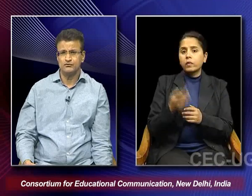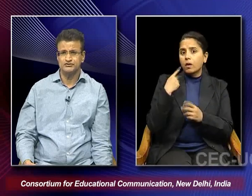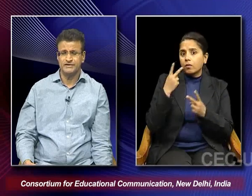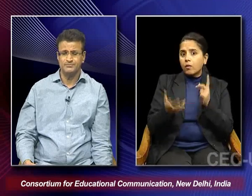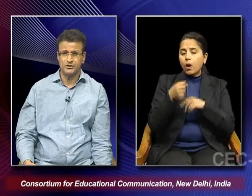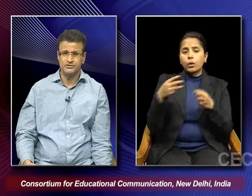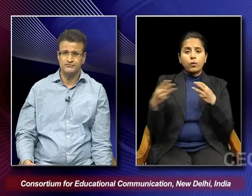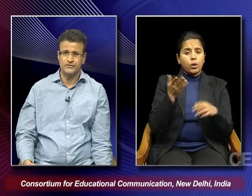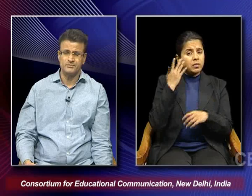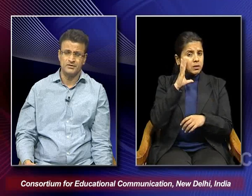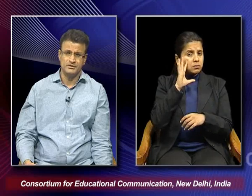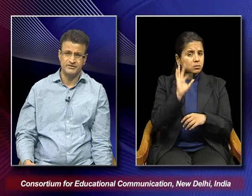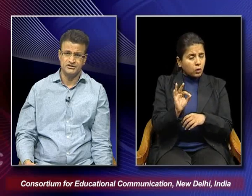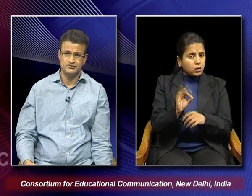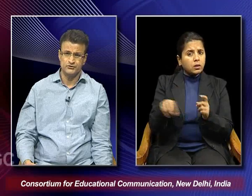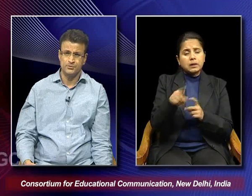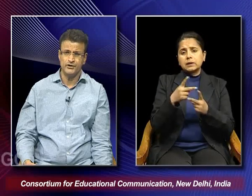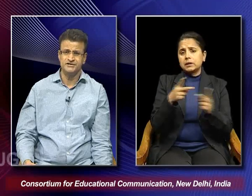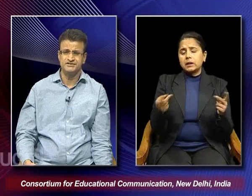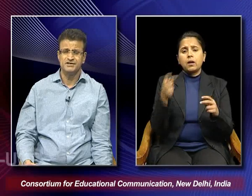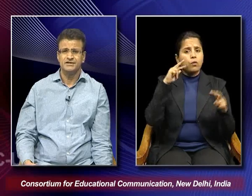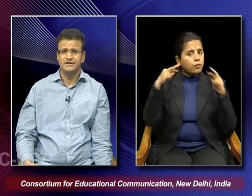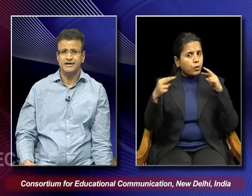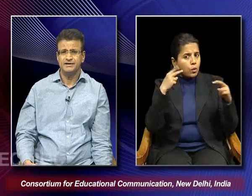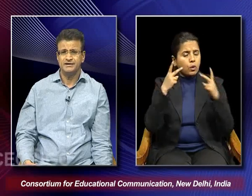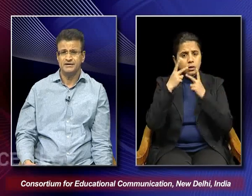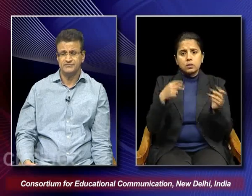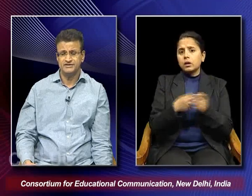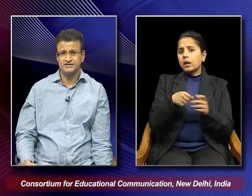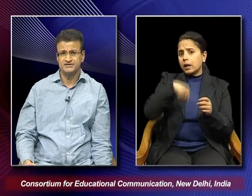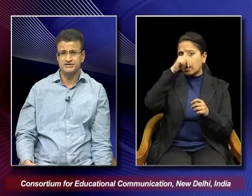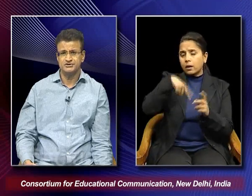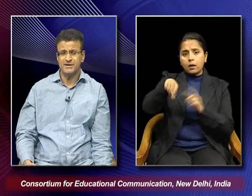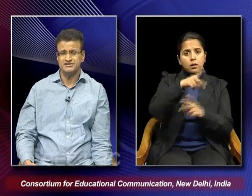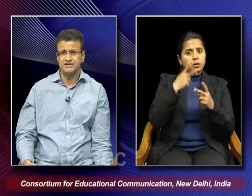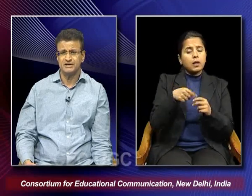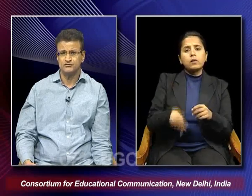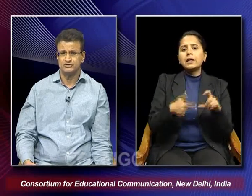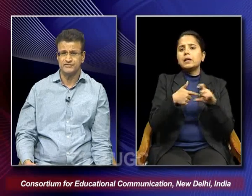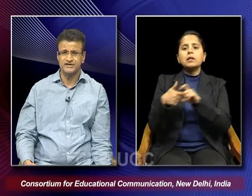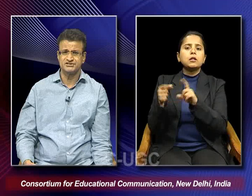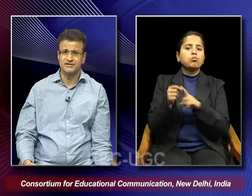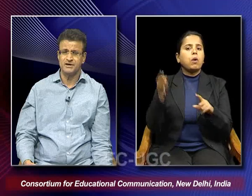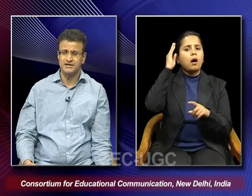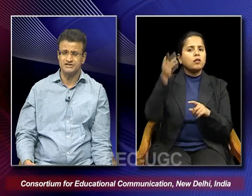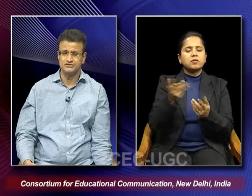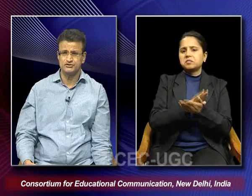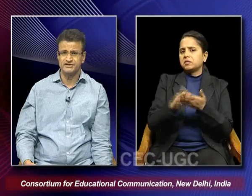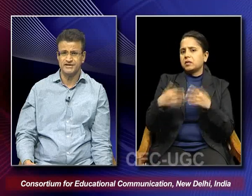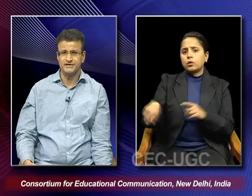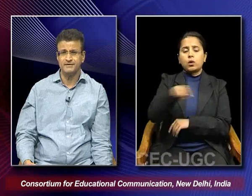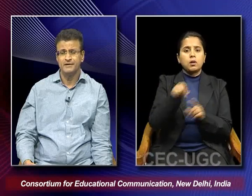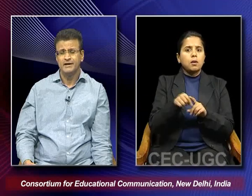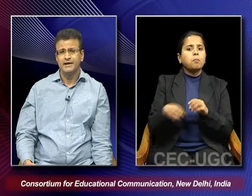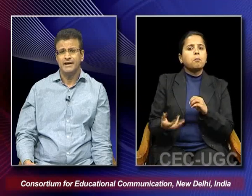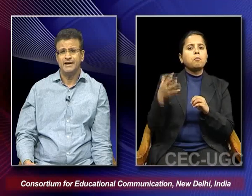war was very important from various viewpoints, that India, with this, East Pakistan was finished and Bangladesh was